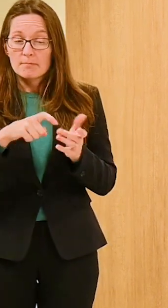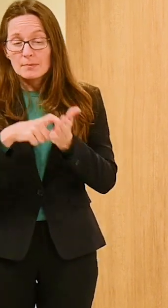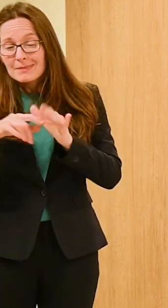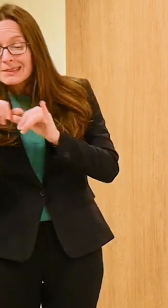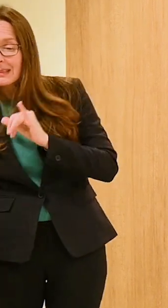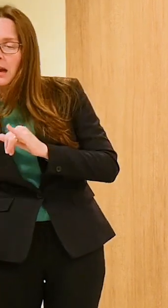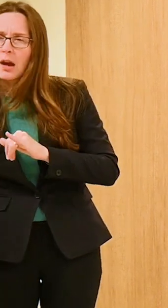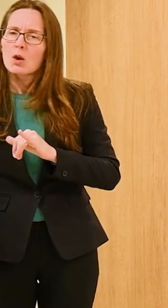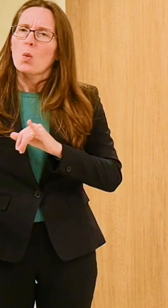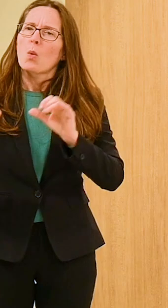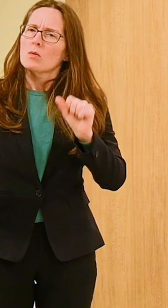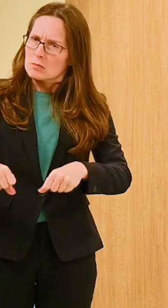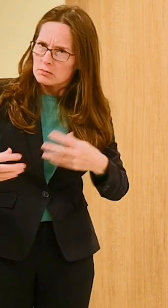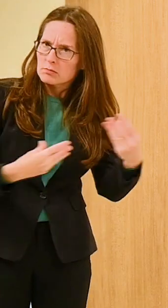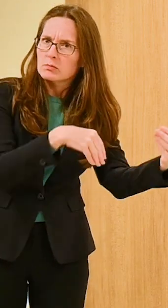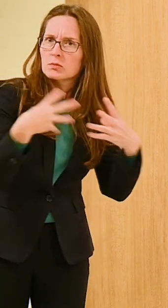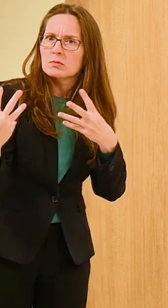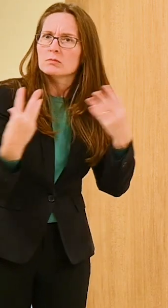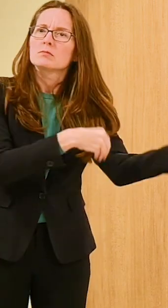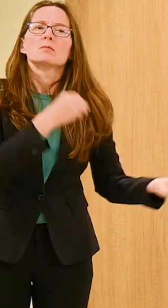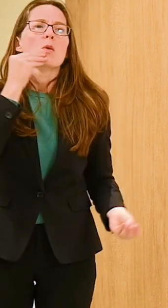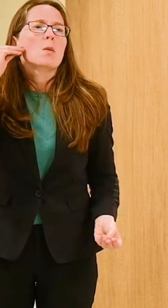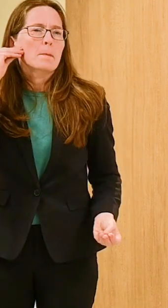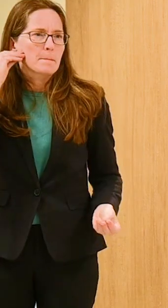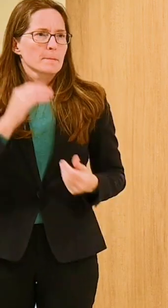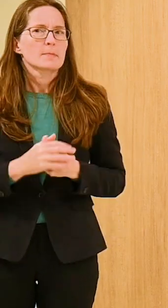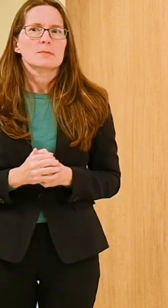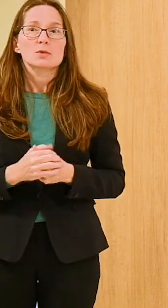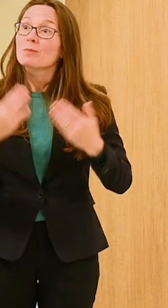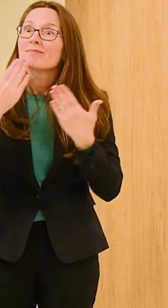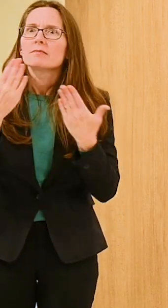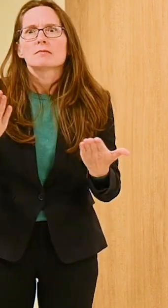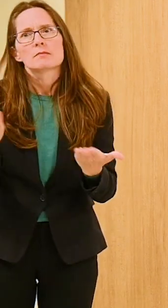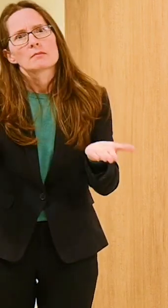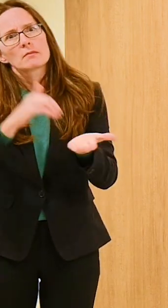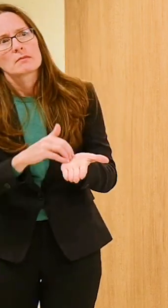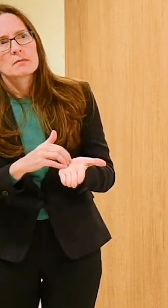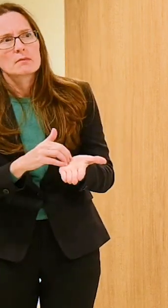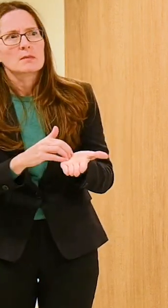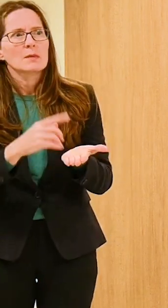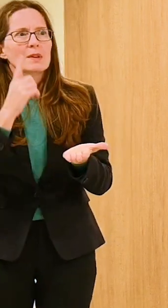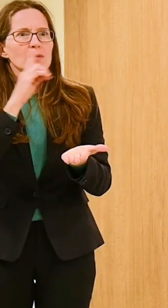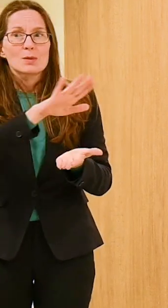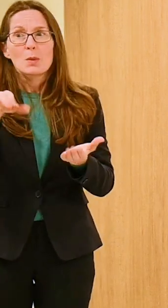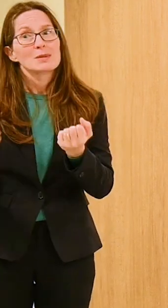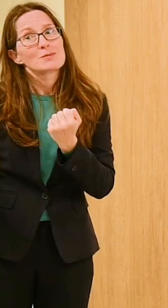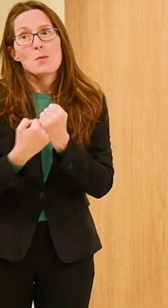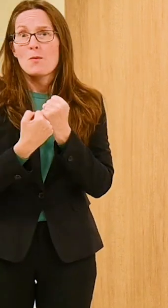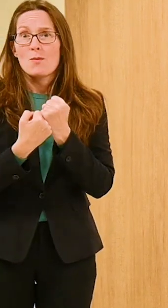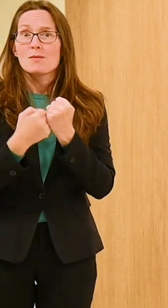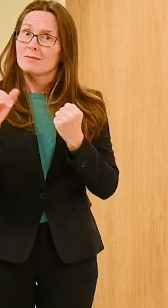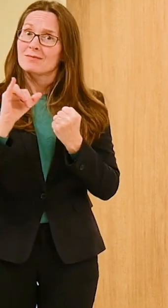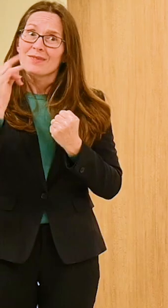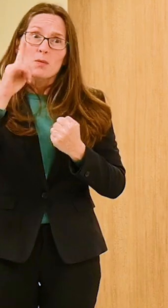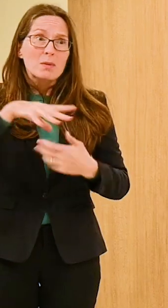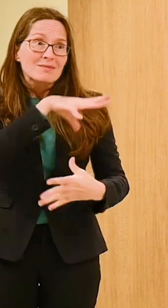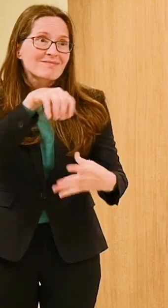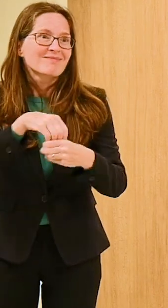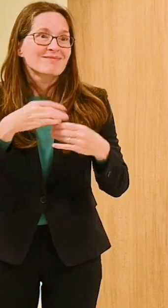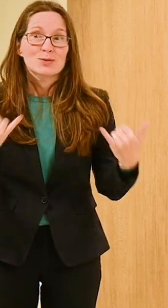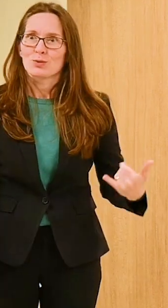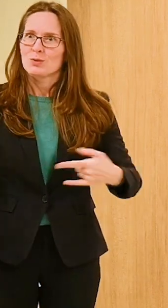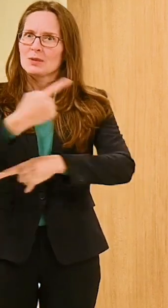improve our throughput. So thank you again for your continued support and for being part of today's milestone. We look forward